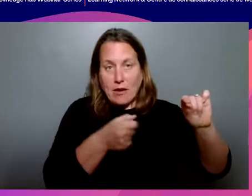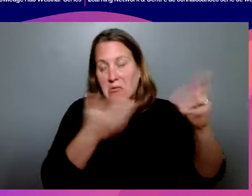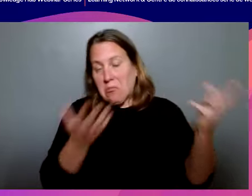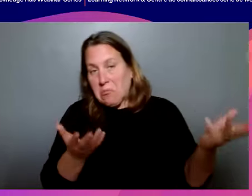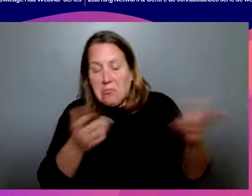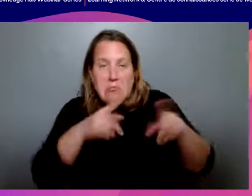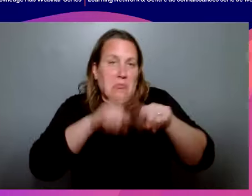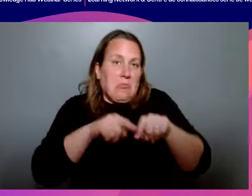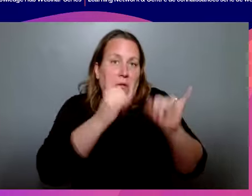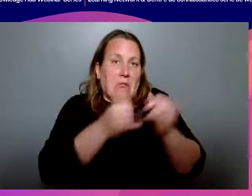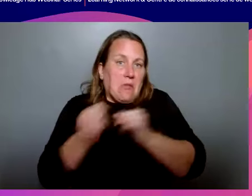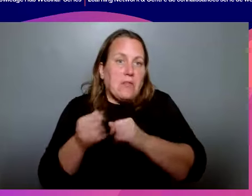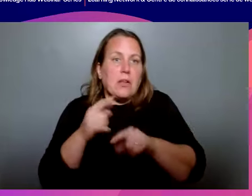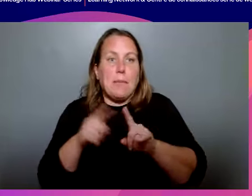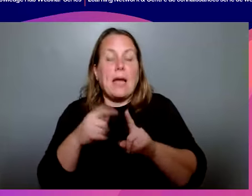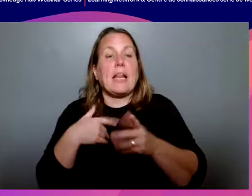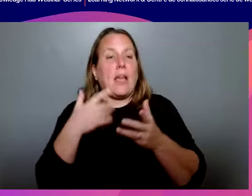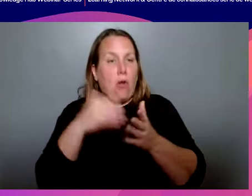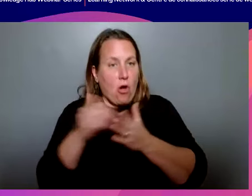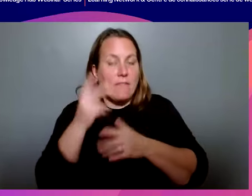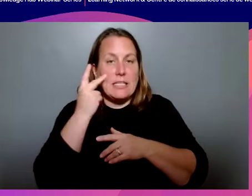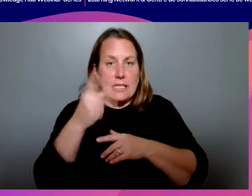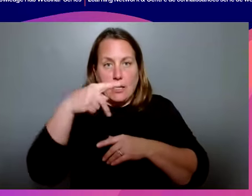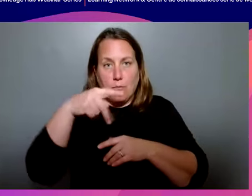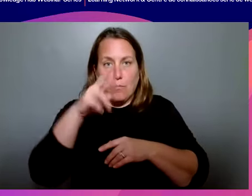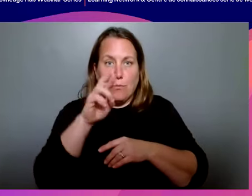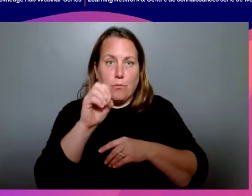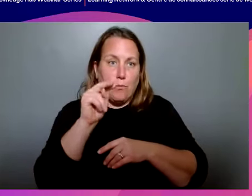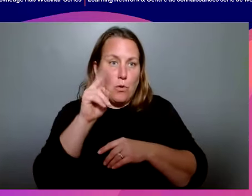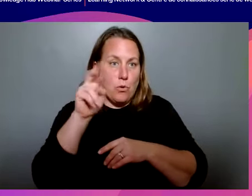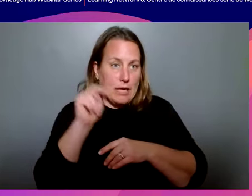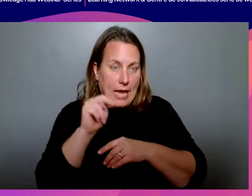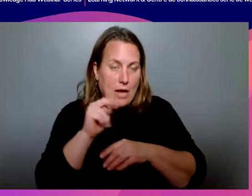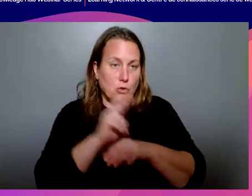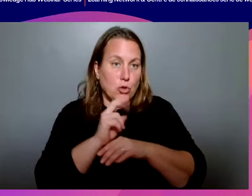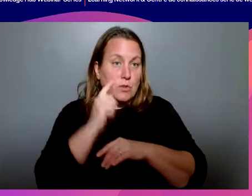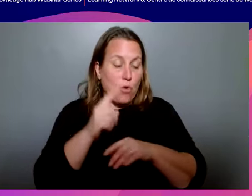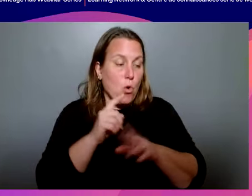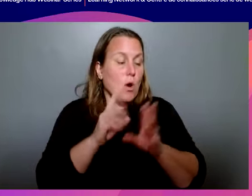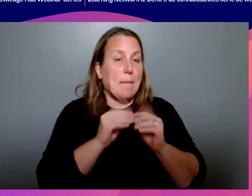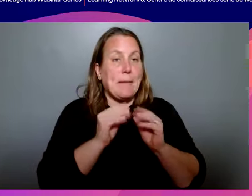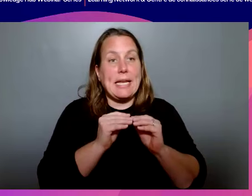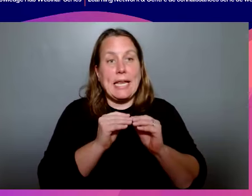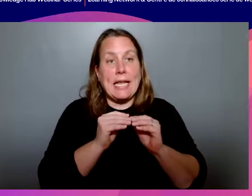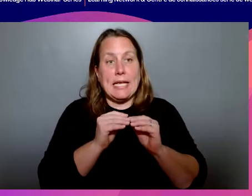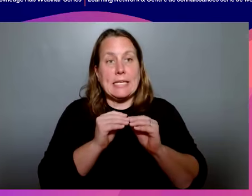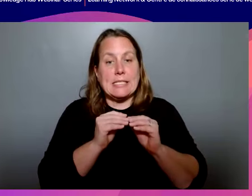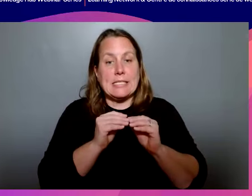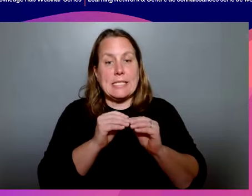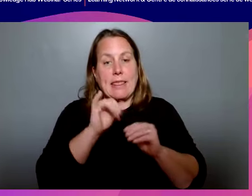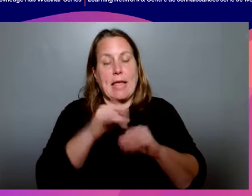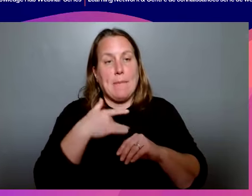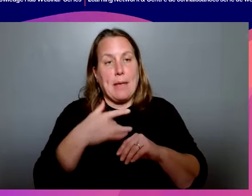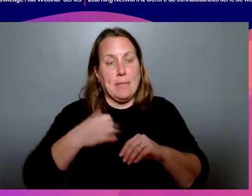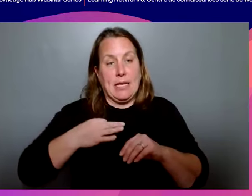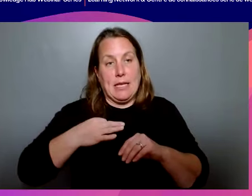use of pronouns in meetings be like beneficial are when people in the gender-based